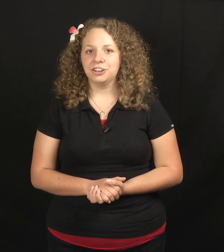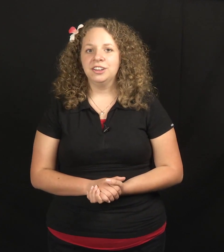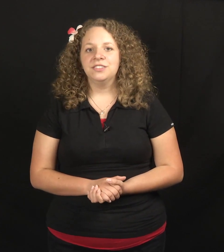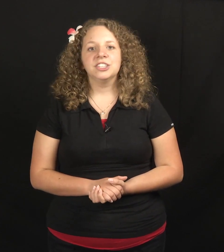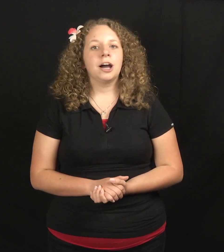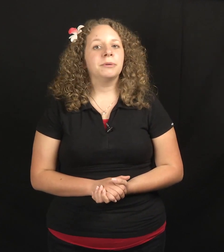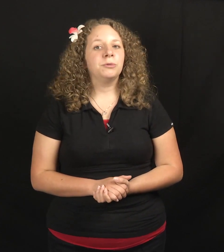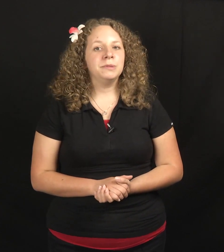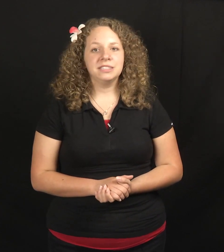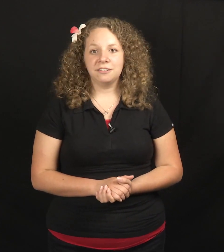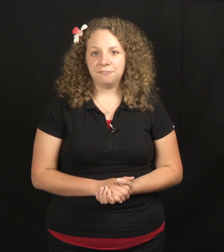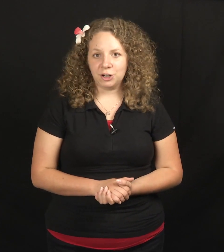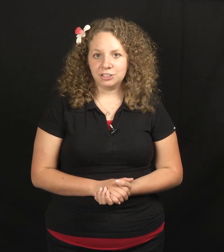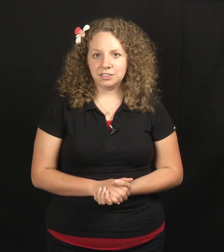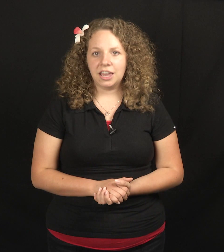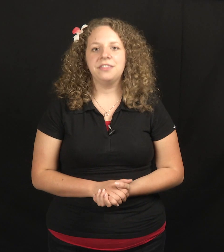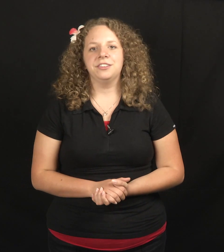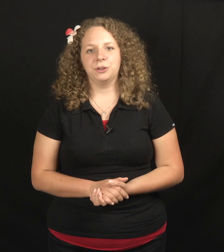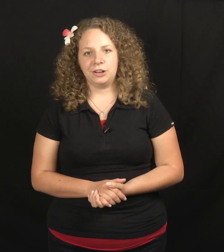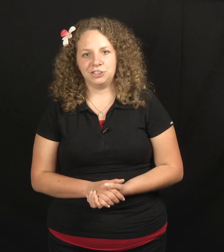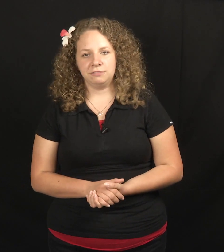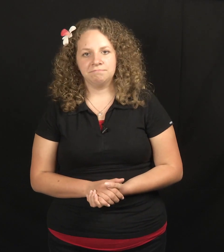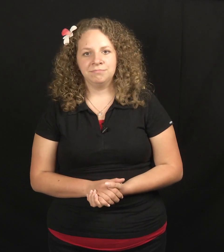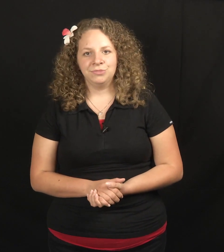the topic will be signed first and then the question. The